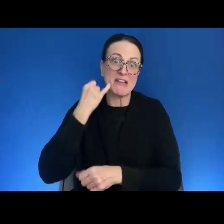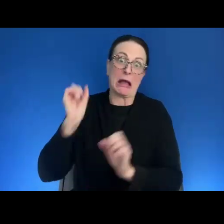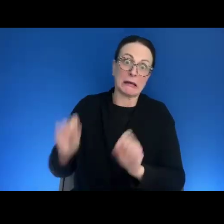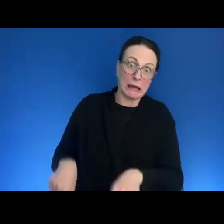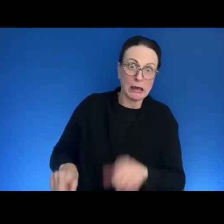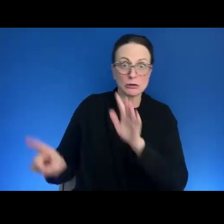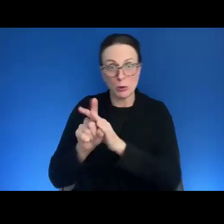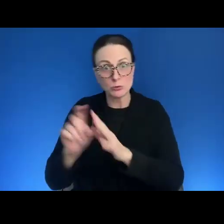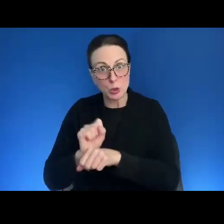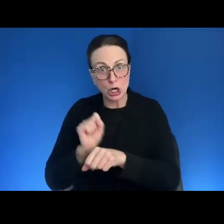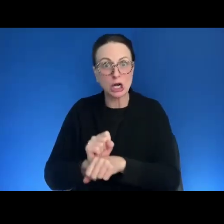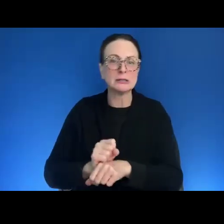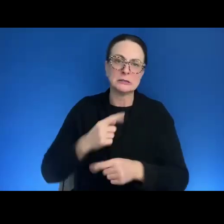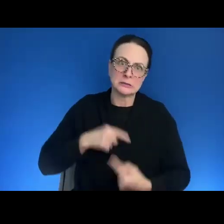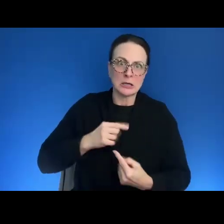could, and then